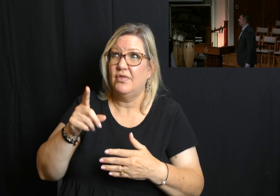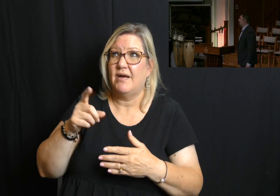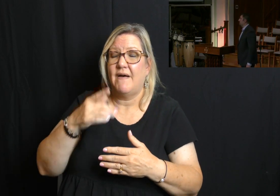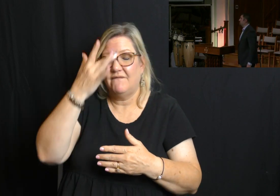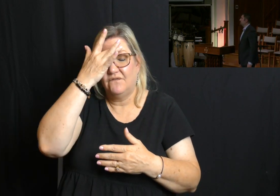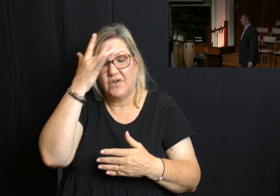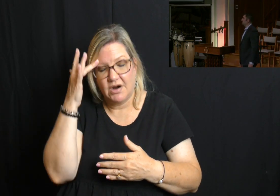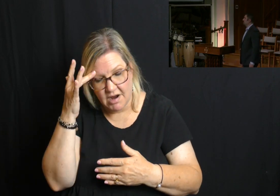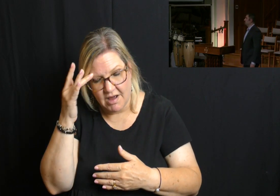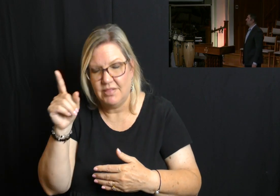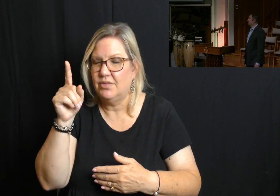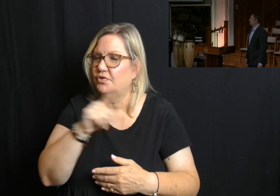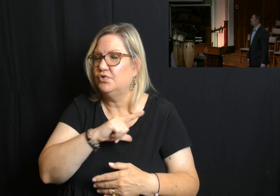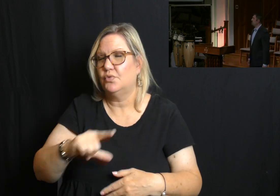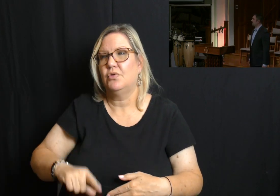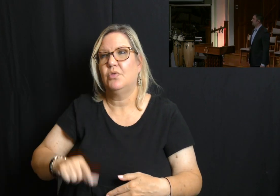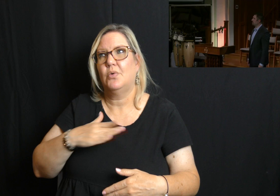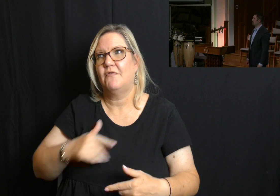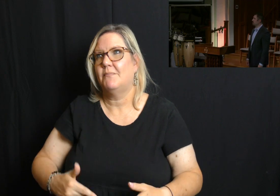life.